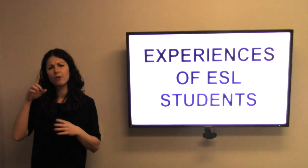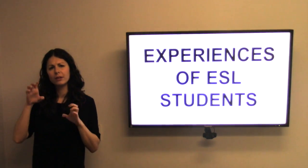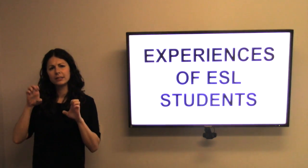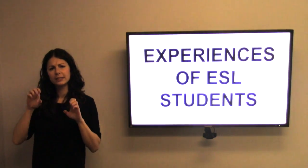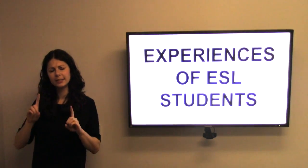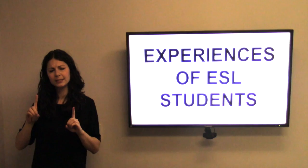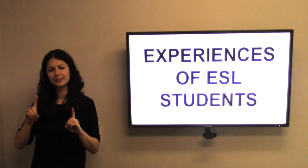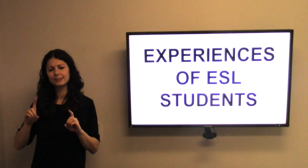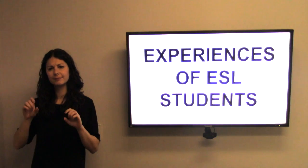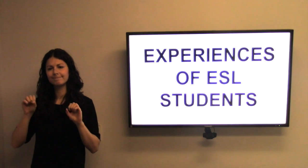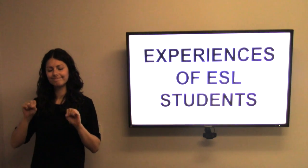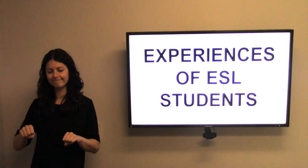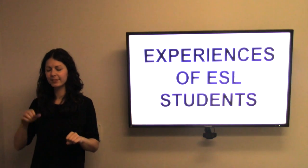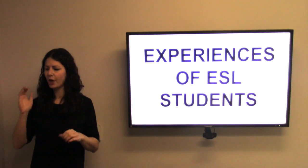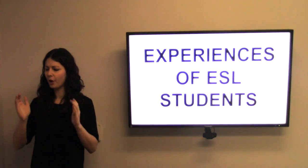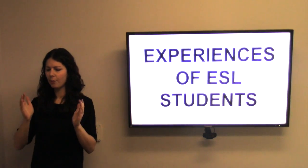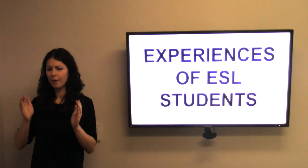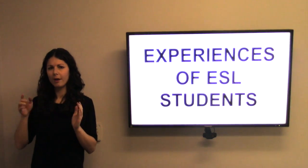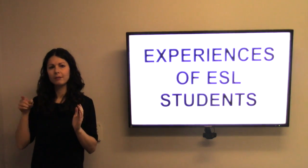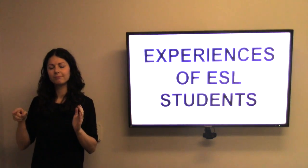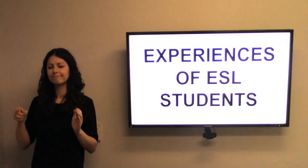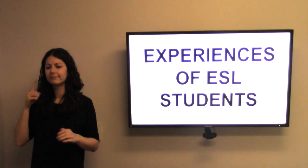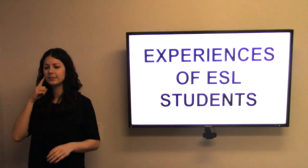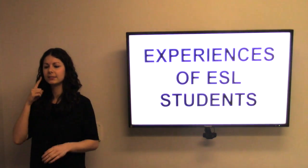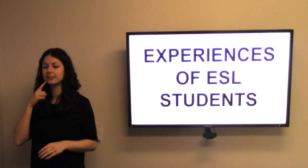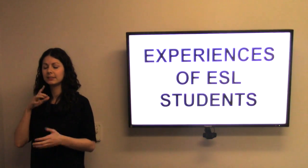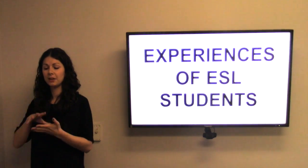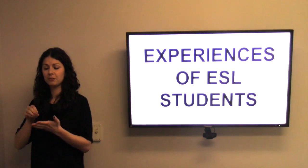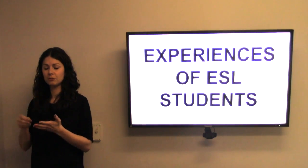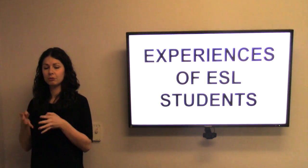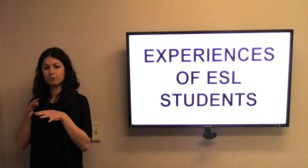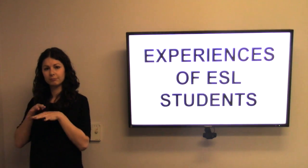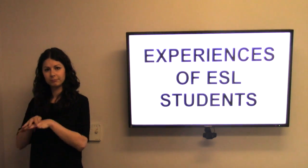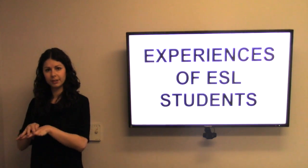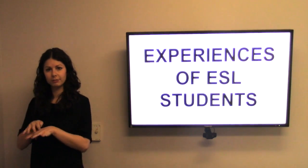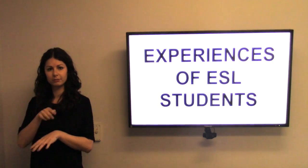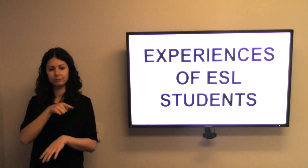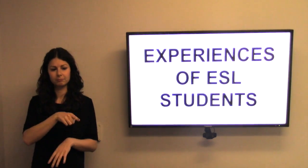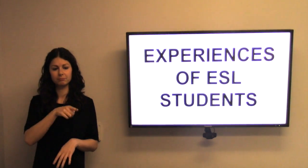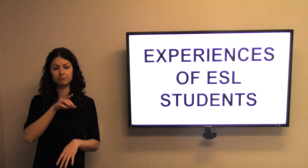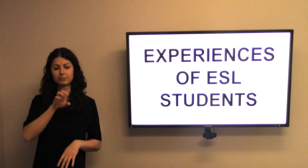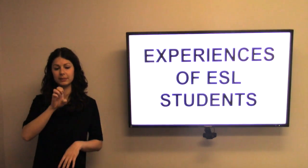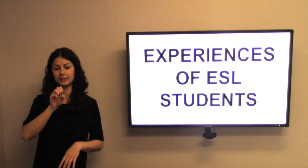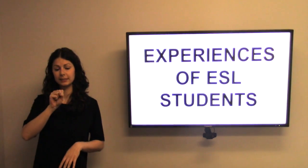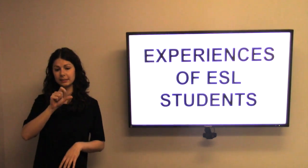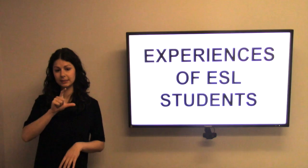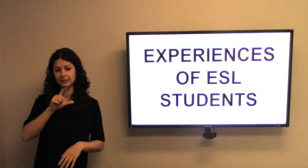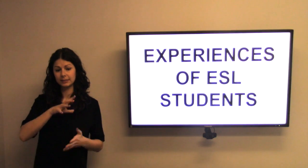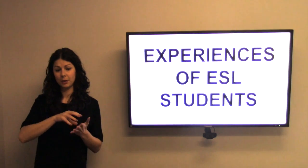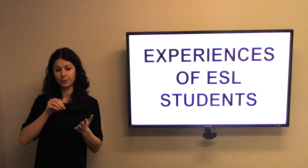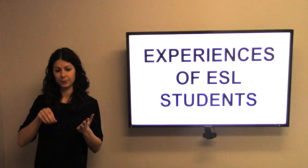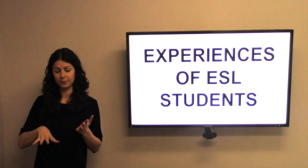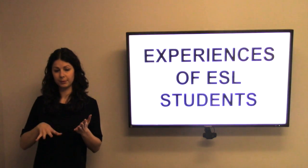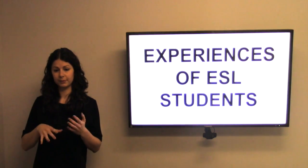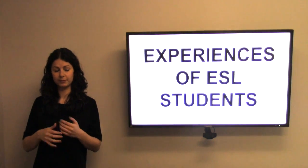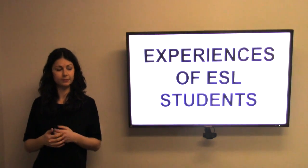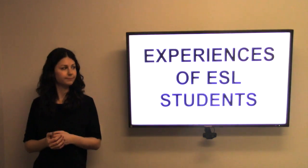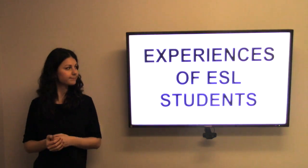In the context of education, it's possible to compare deaf students in the mainstream with ESL students.